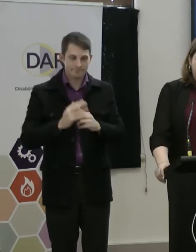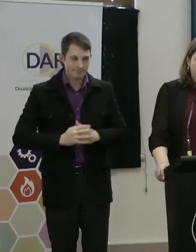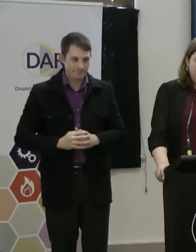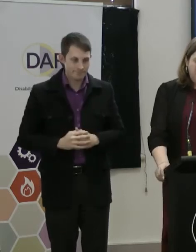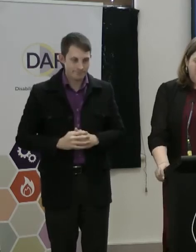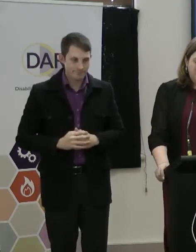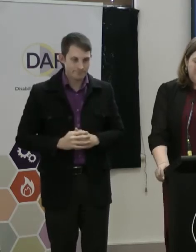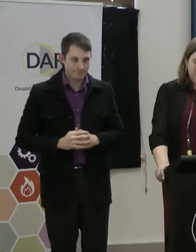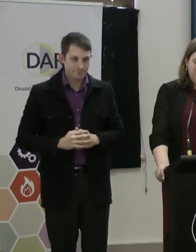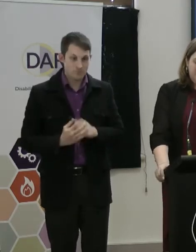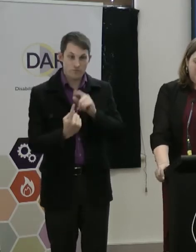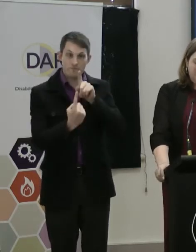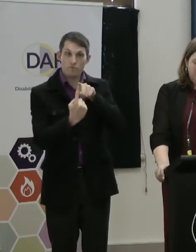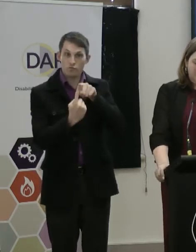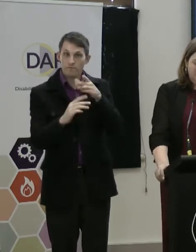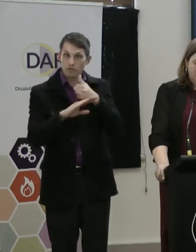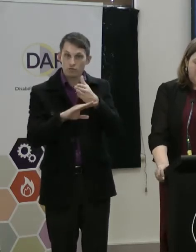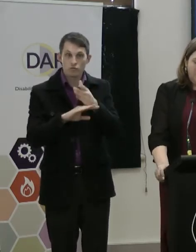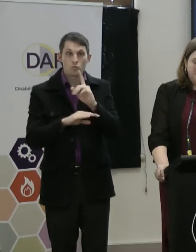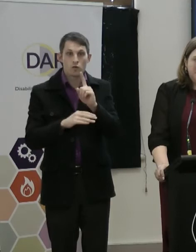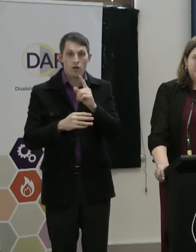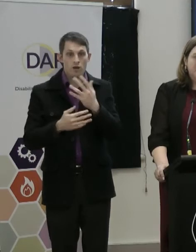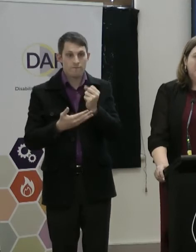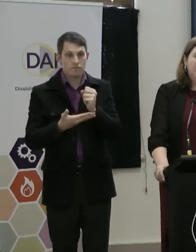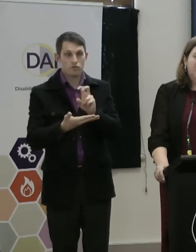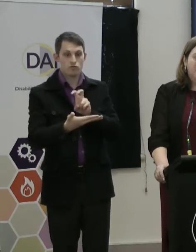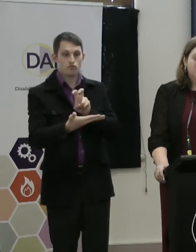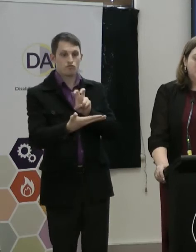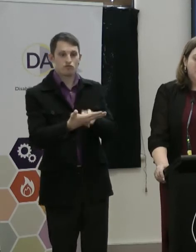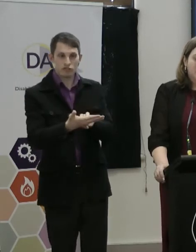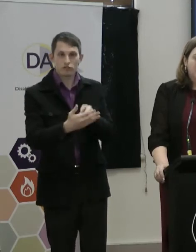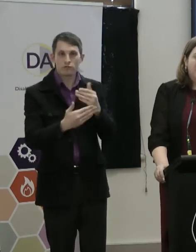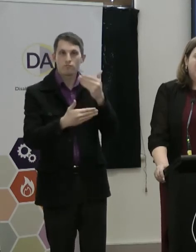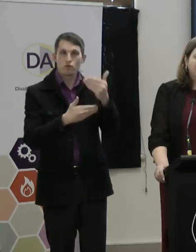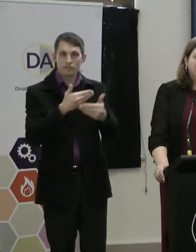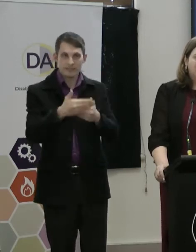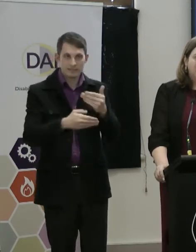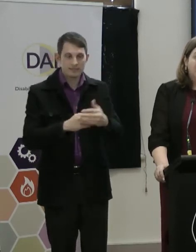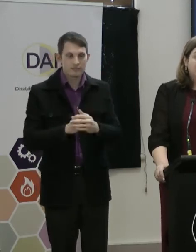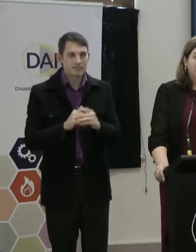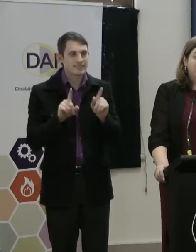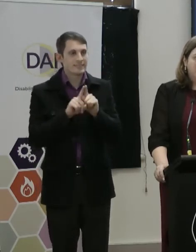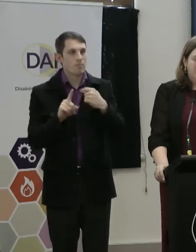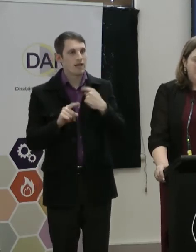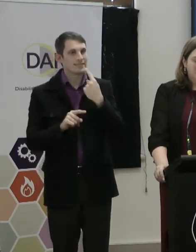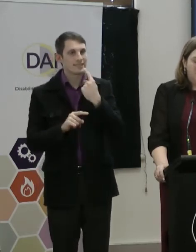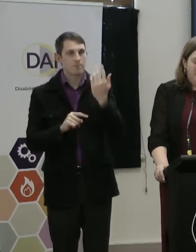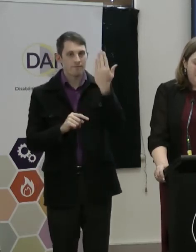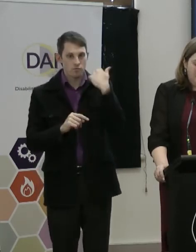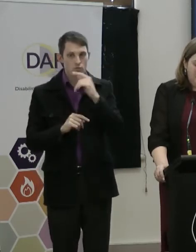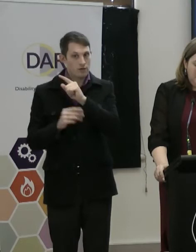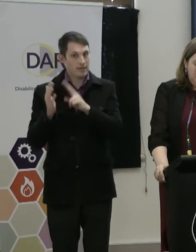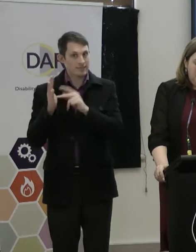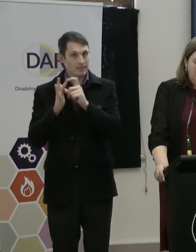The first of those is the registration process, and that, as I said earlier, has come over from the